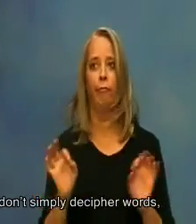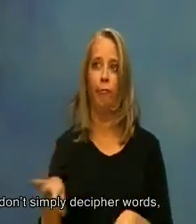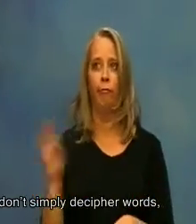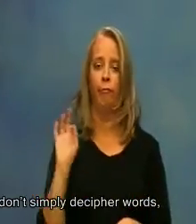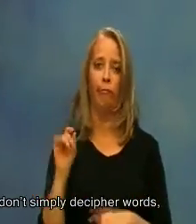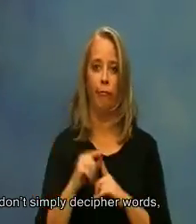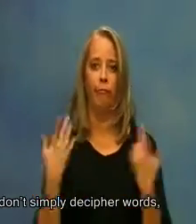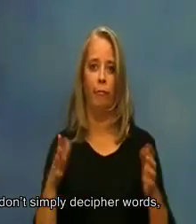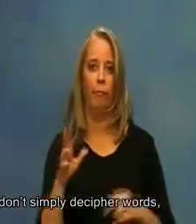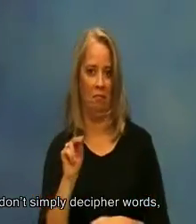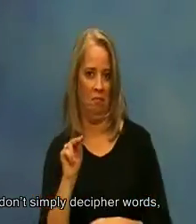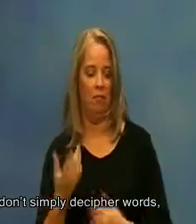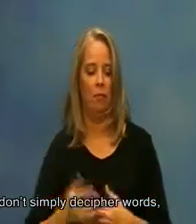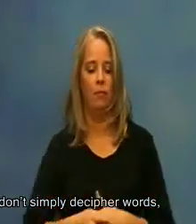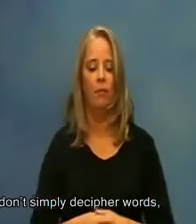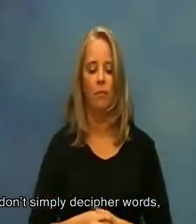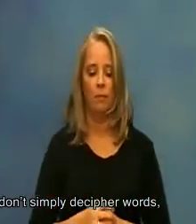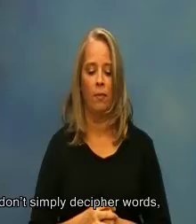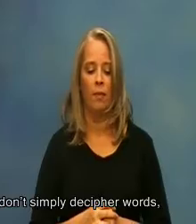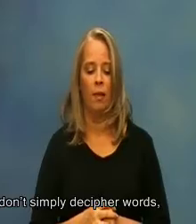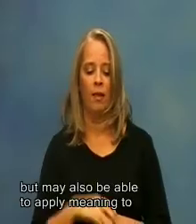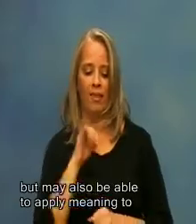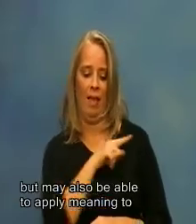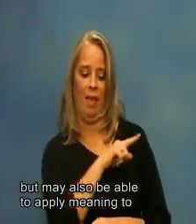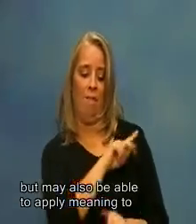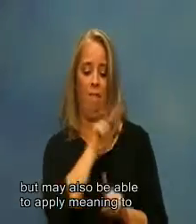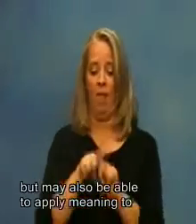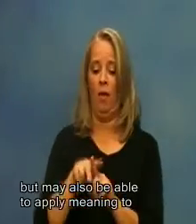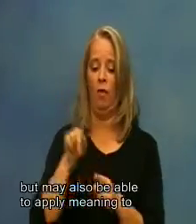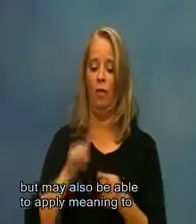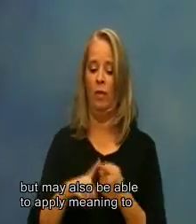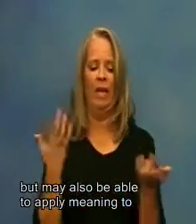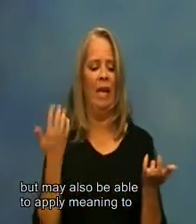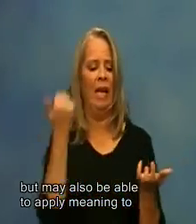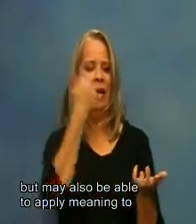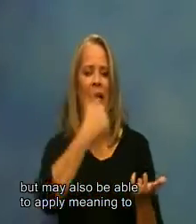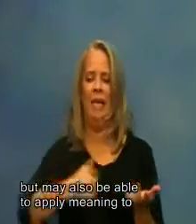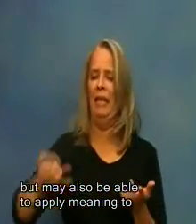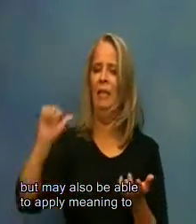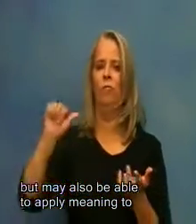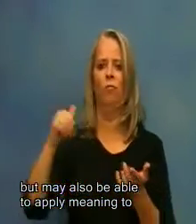decipher words but may also be able to apply meaning